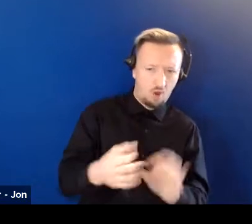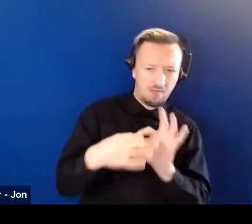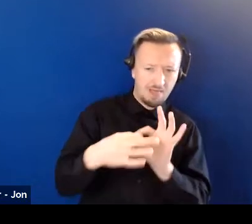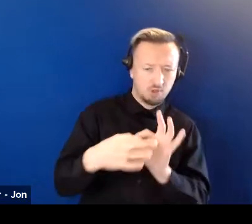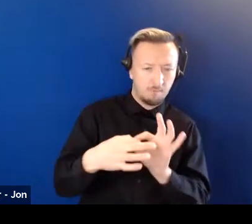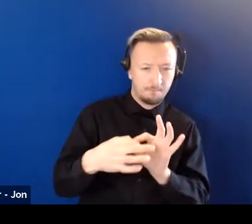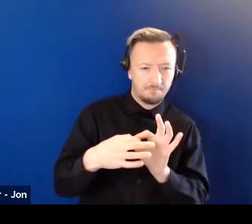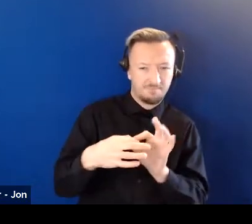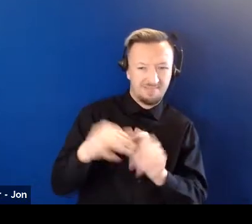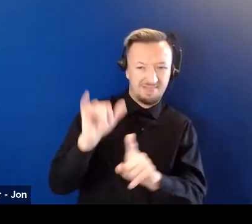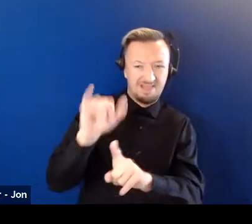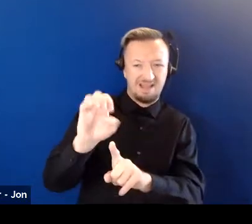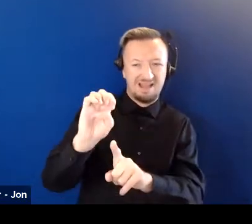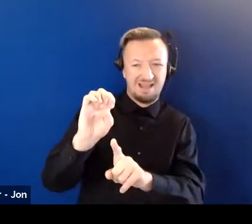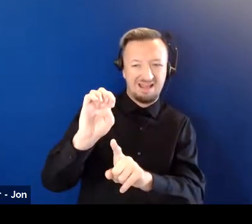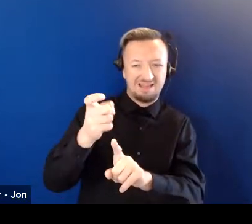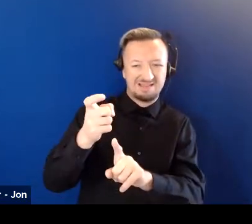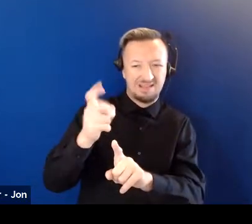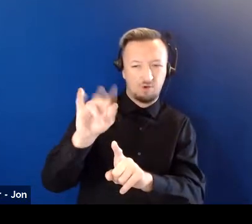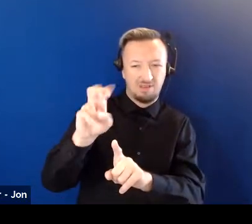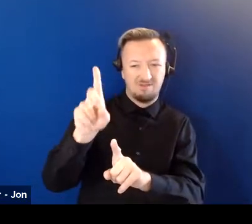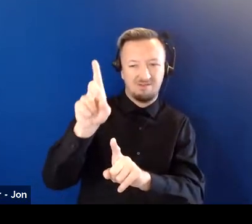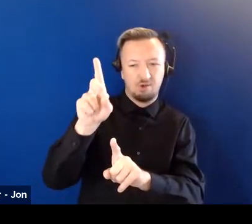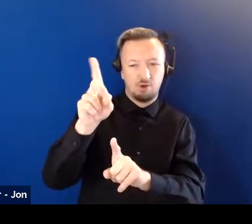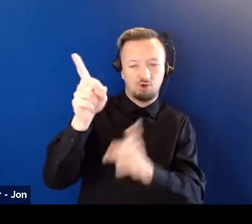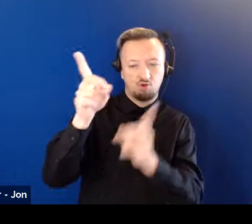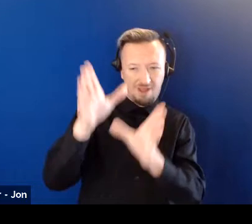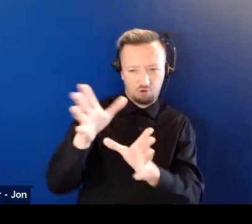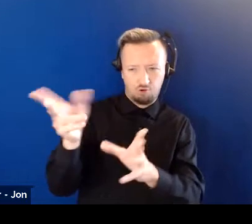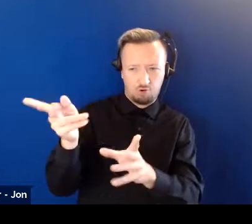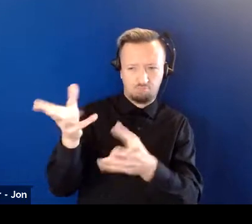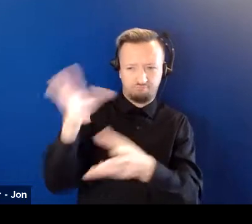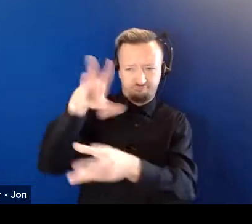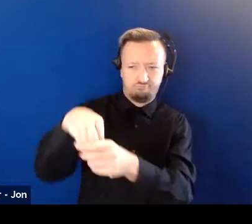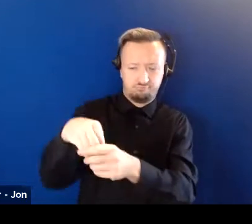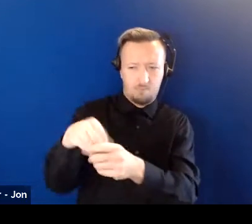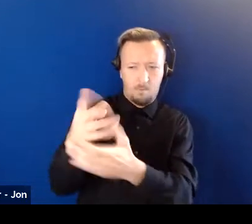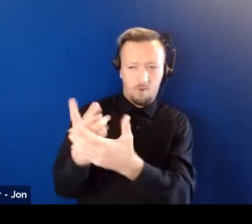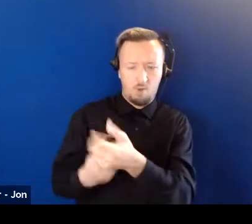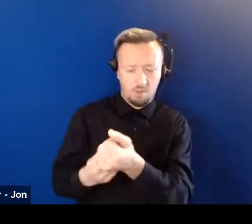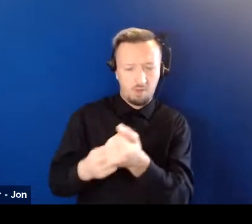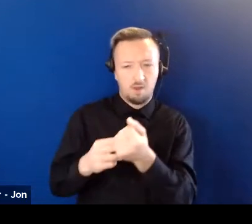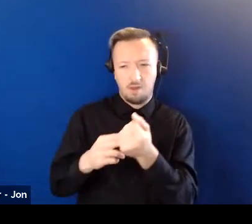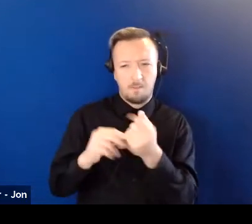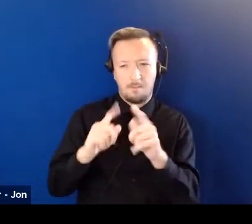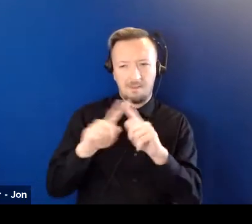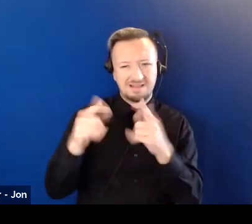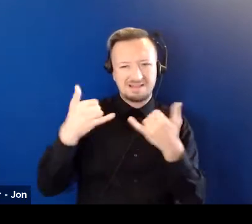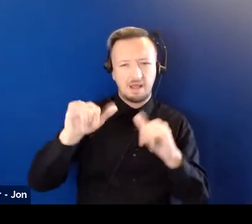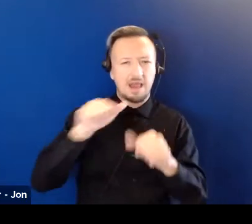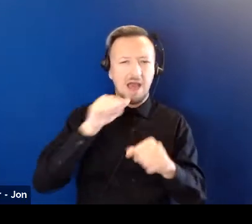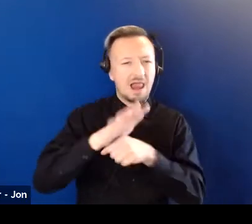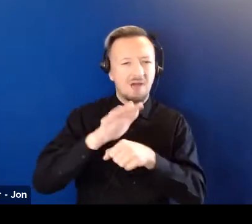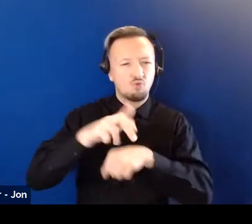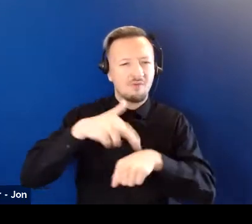the executive director of DVR is part of all of that, we still weren't able to get referrals like